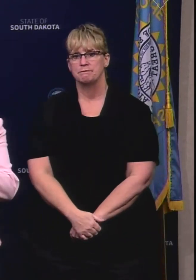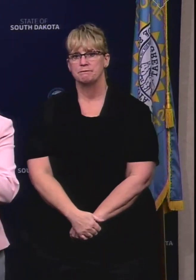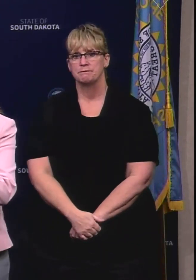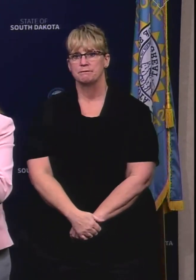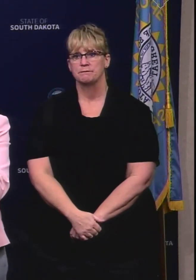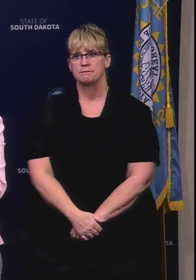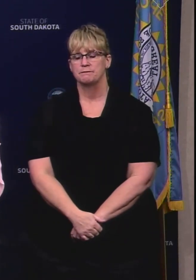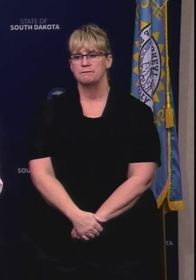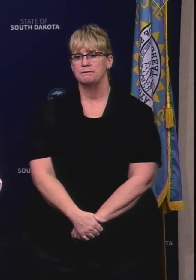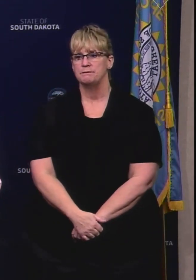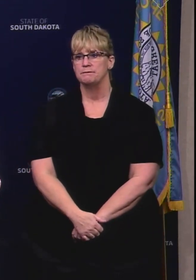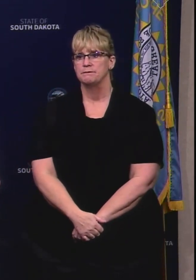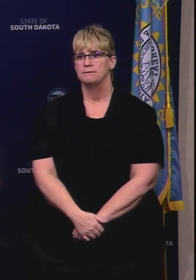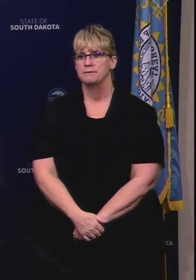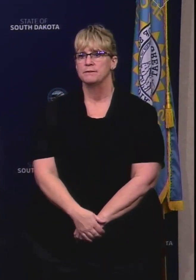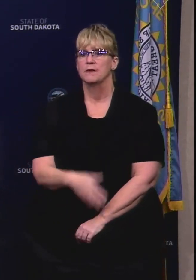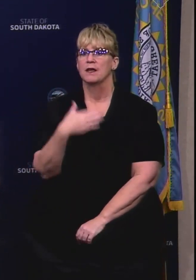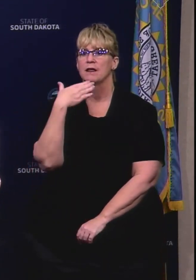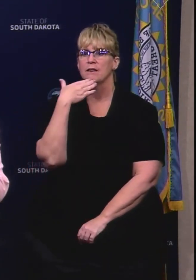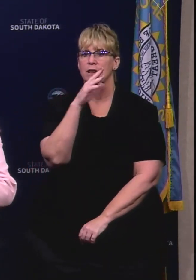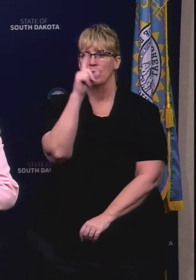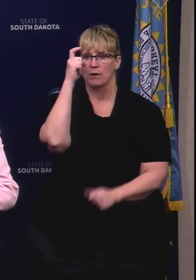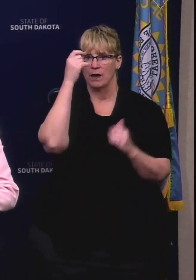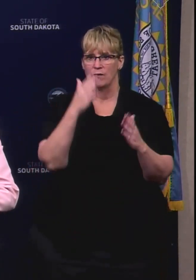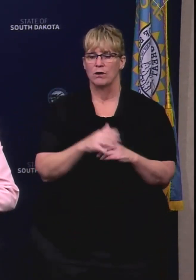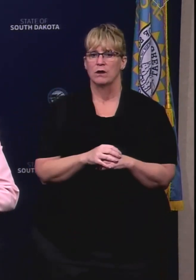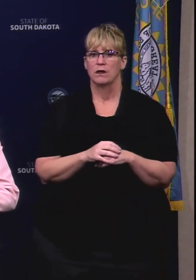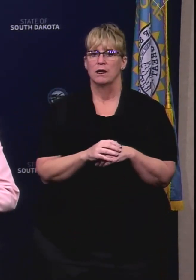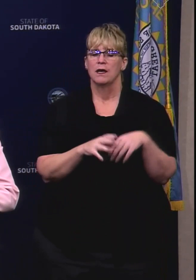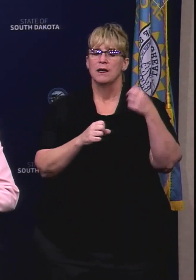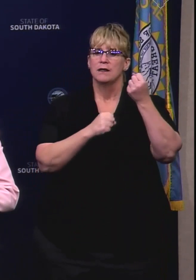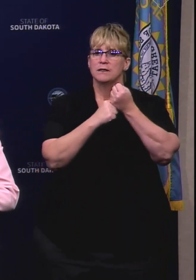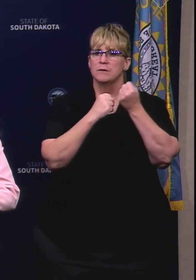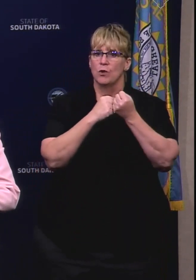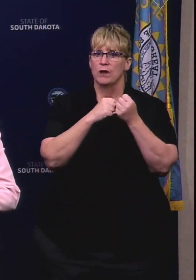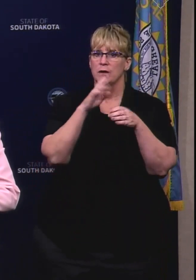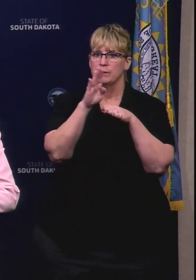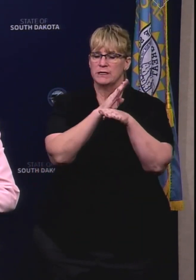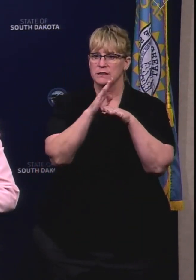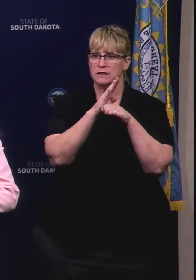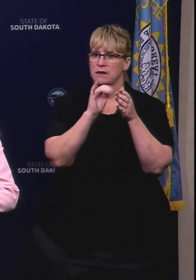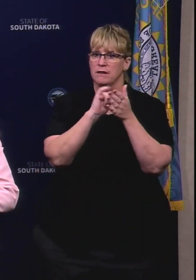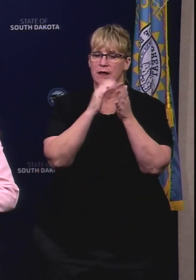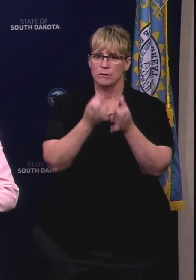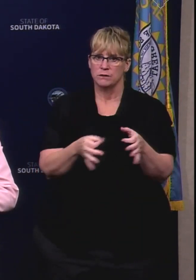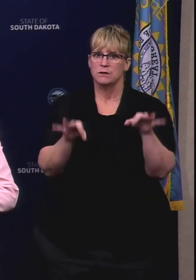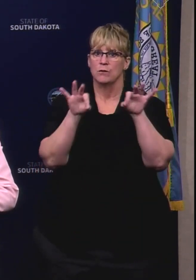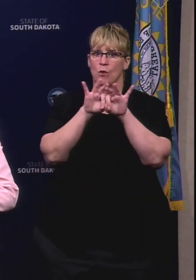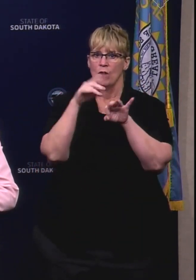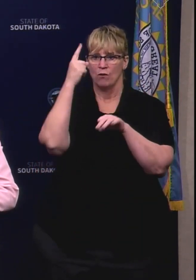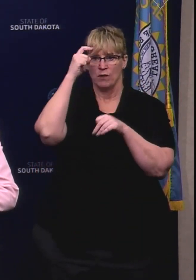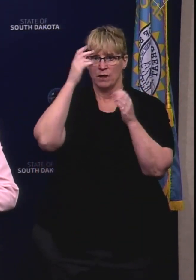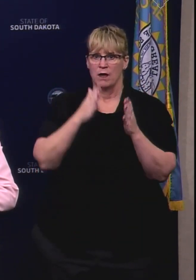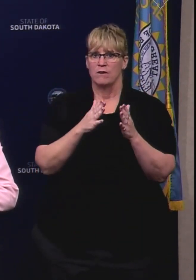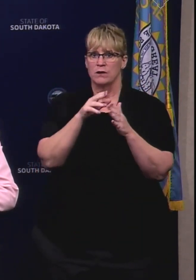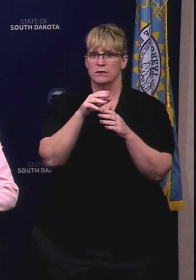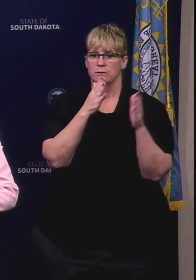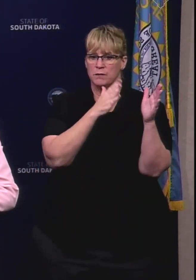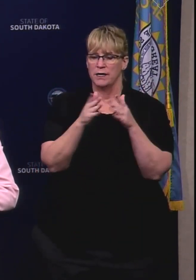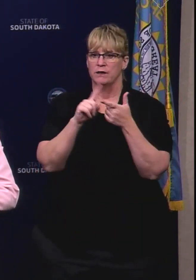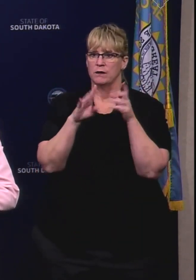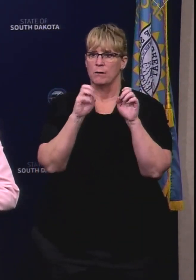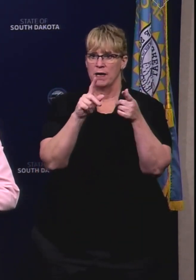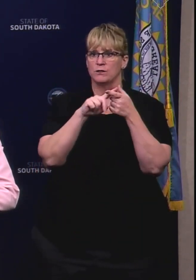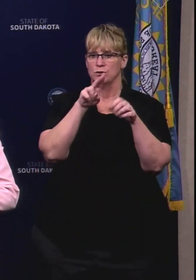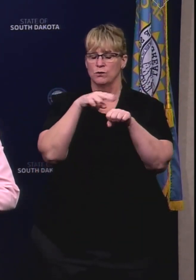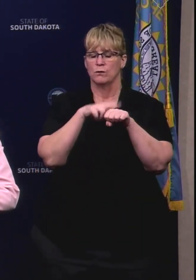Thank you, Governor. Supporting businesses was a key part of the criteria to Governor Noem's plan to get back to normal. And so